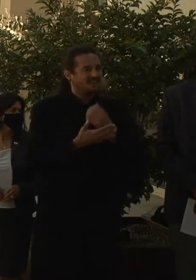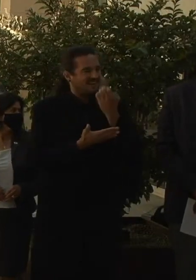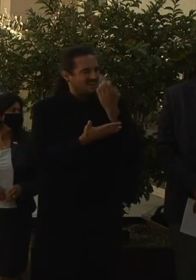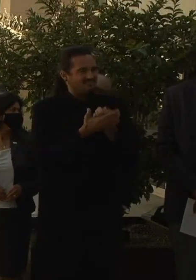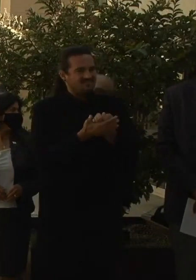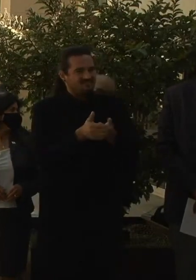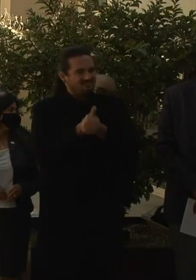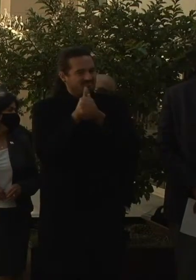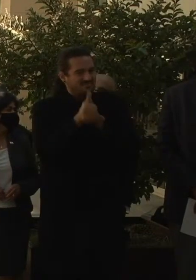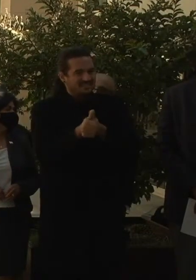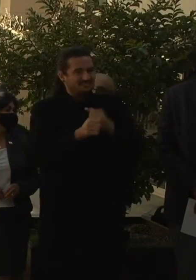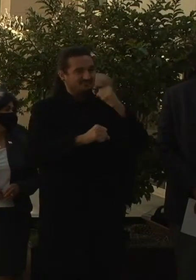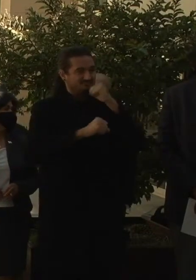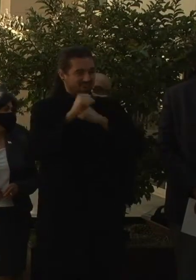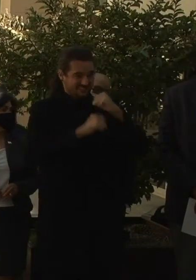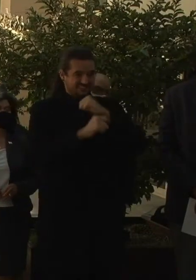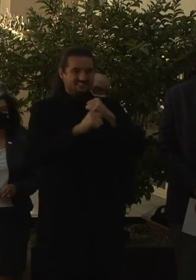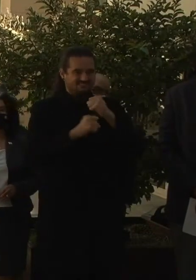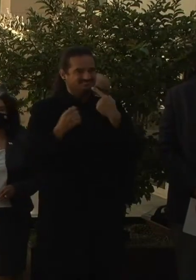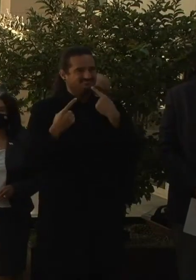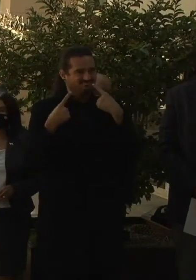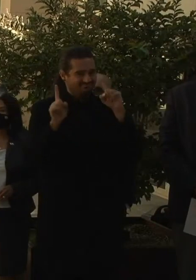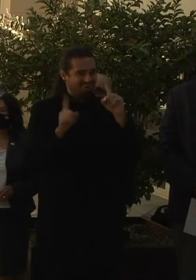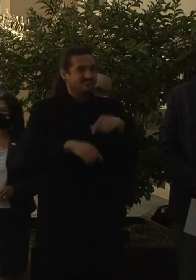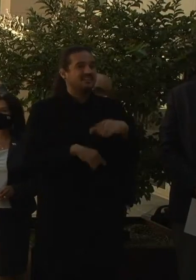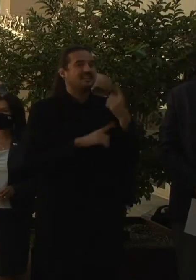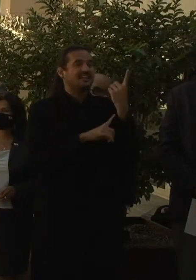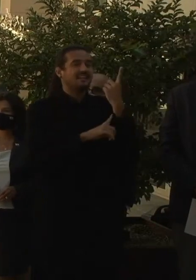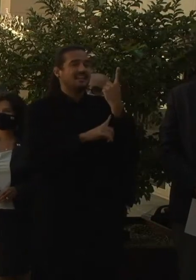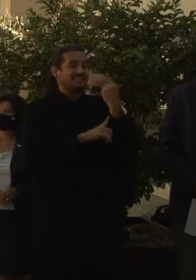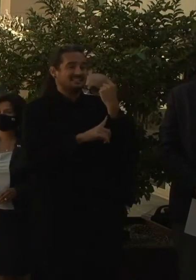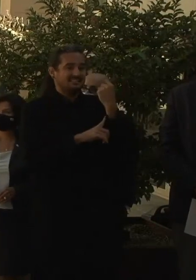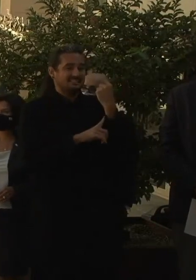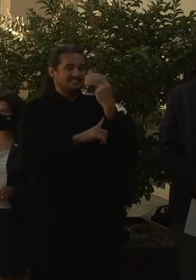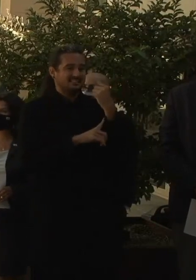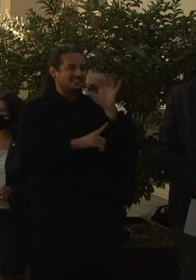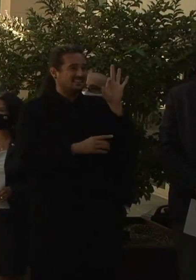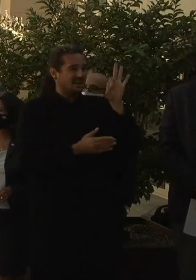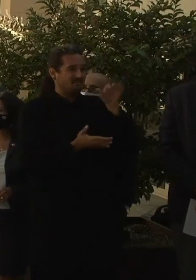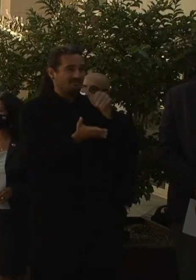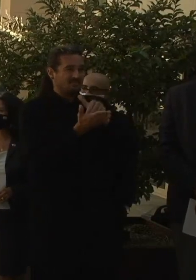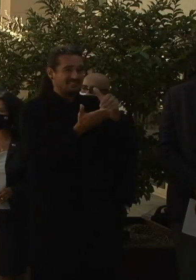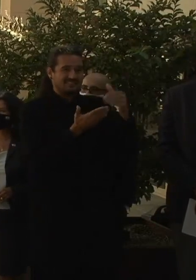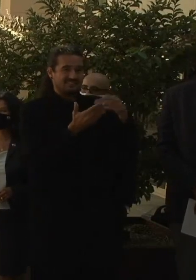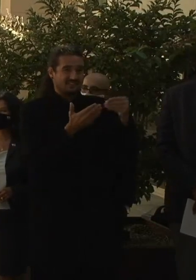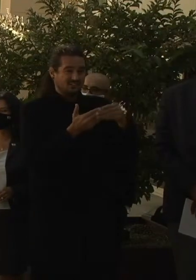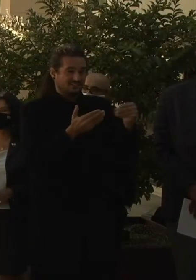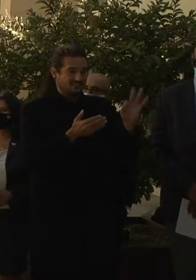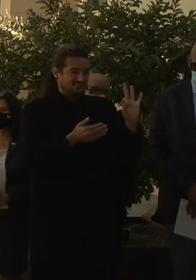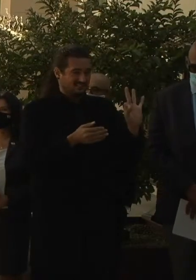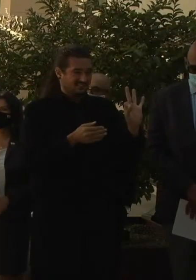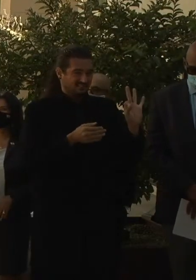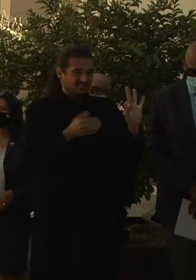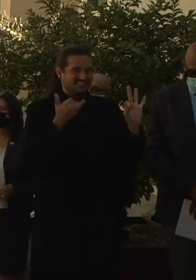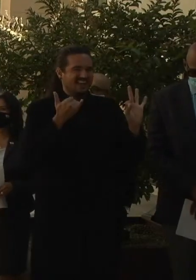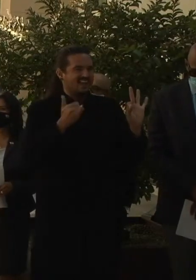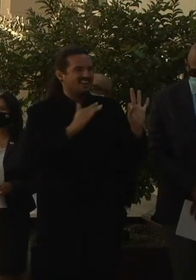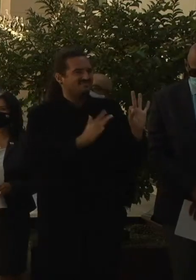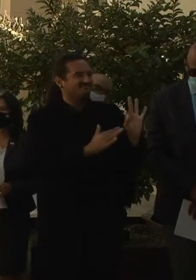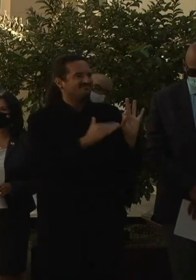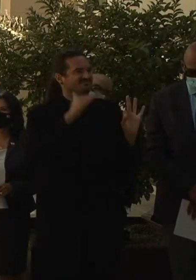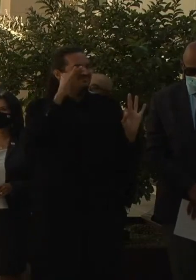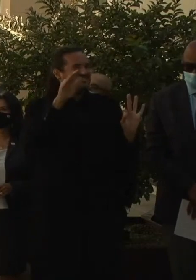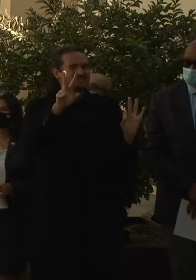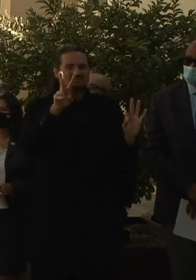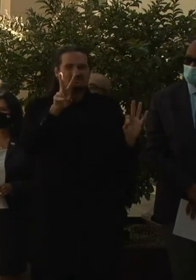just $9 million. This year we committed $200 million to that effort. The mayor and I, you may have seen us